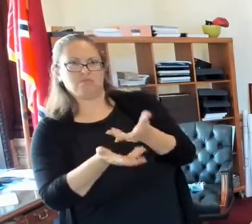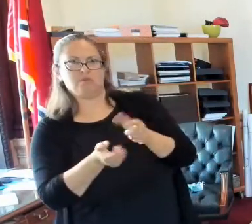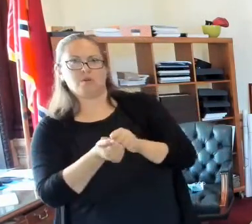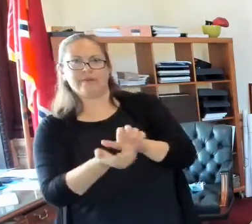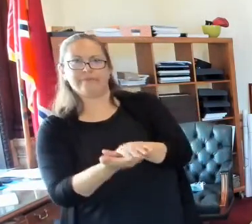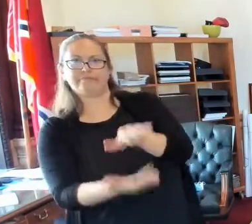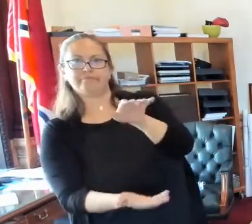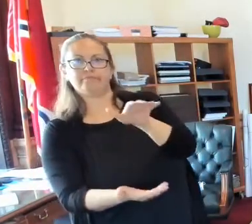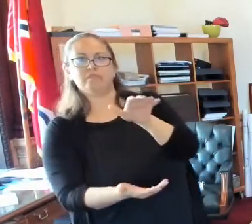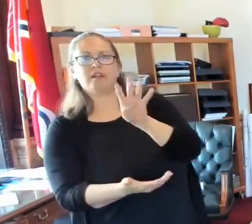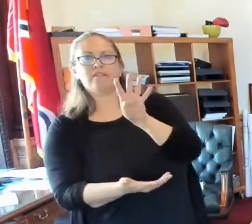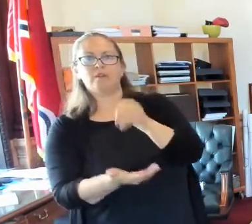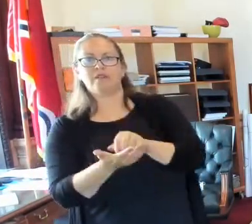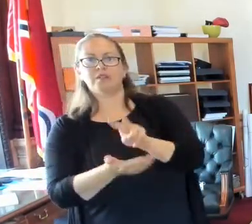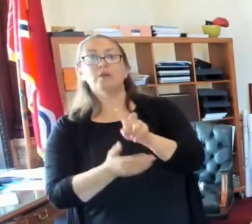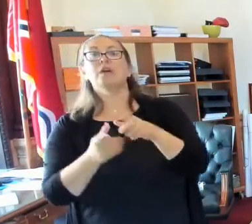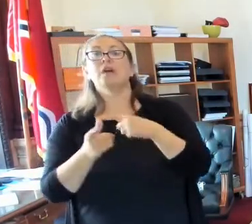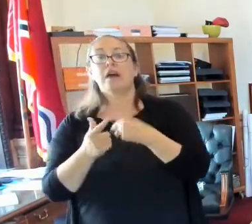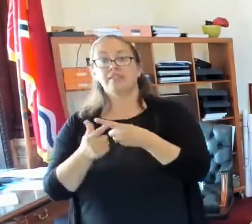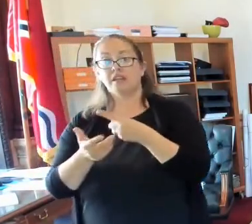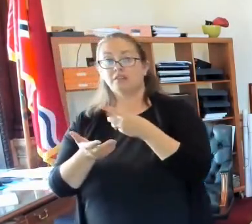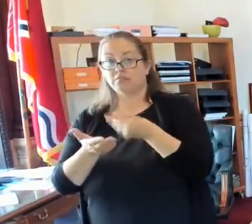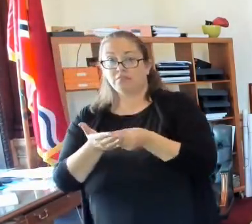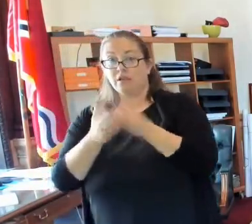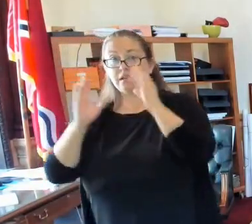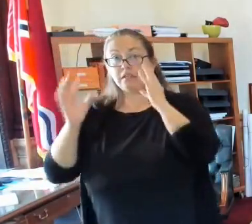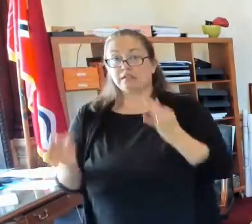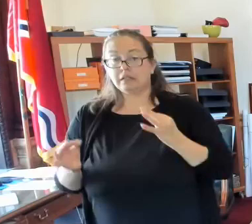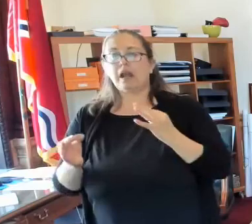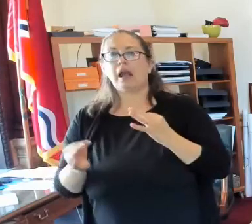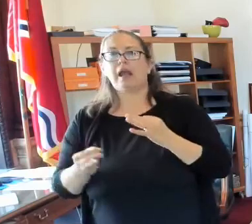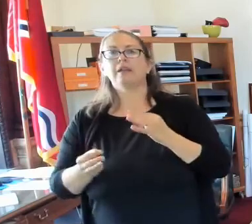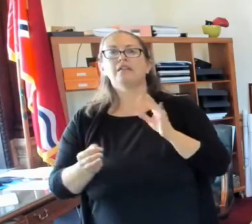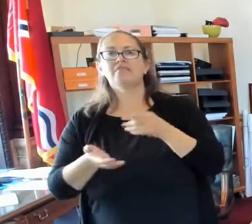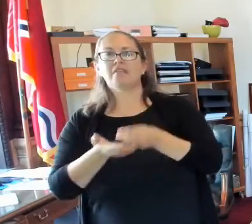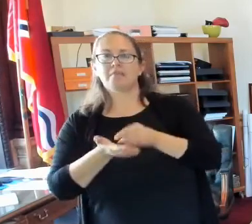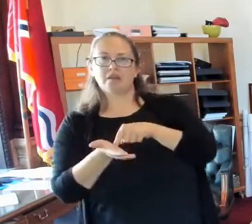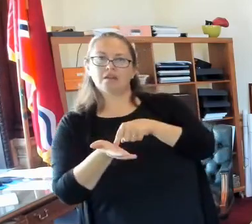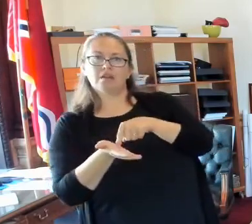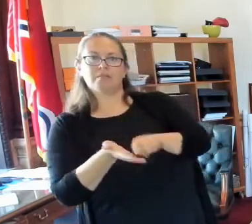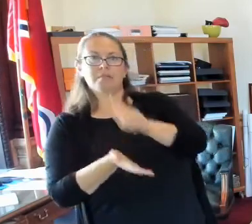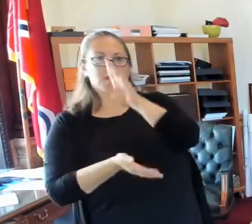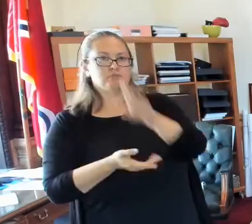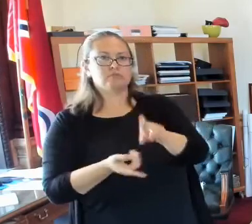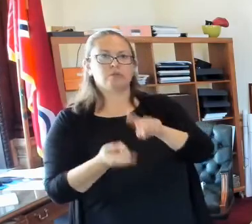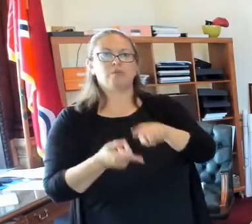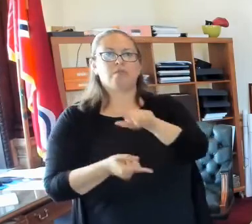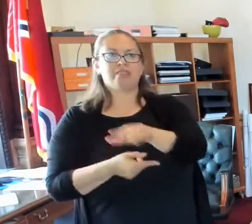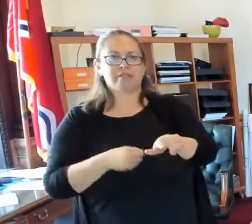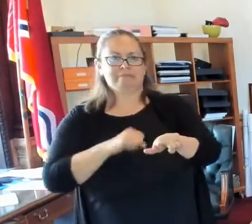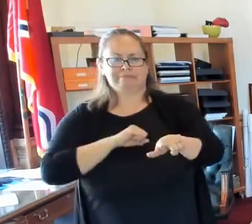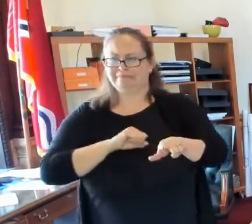decided on, pay that directly to the landlords. excuse me,